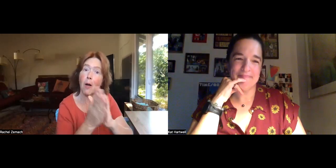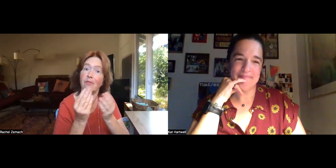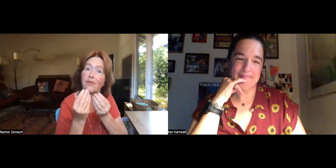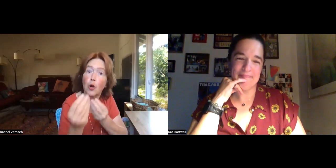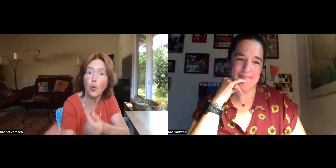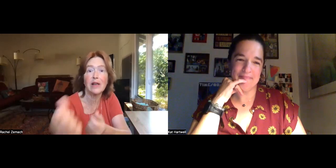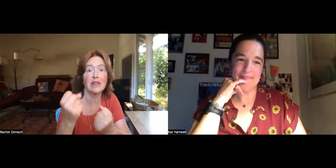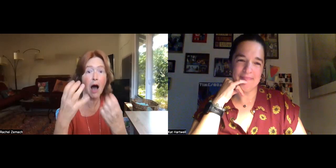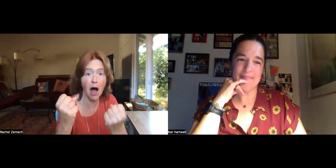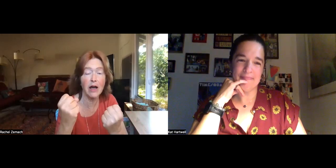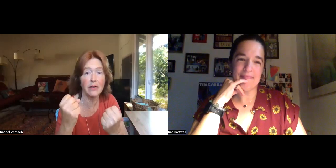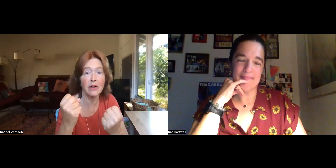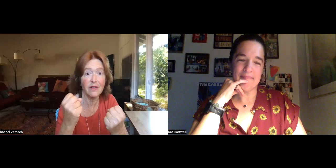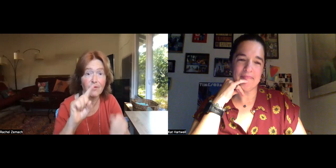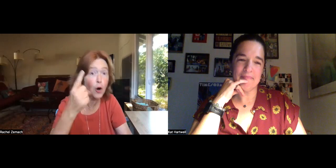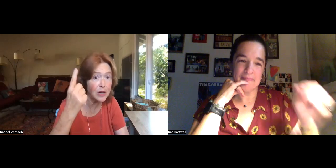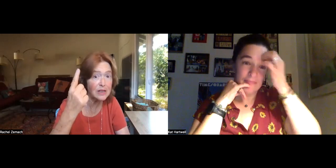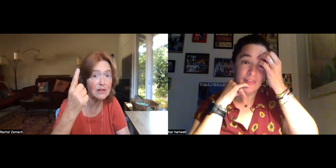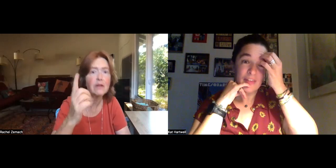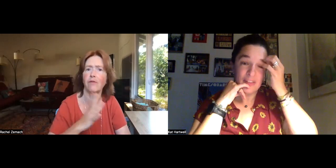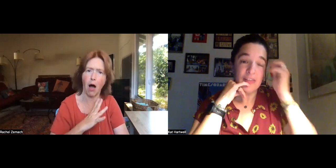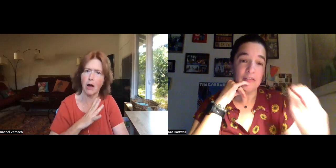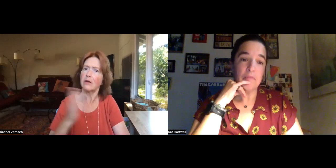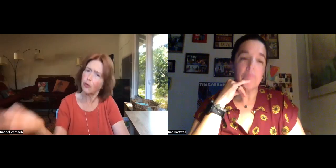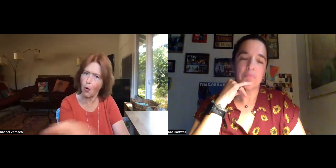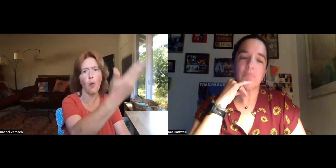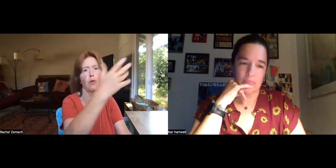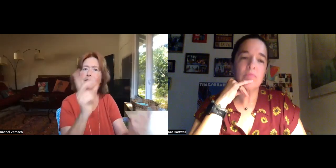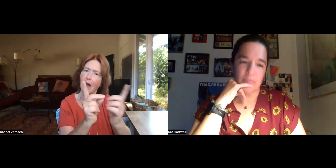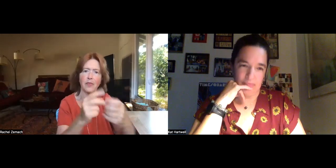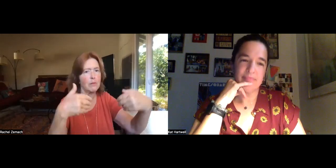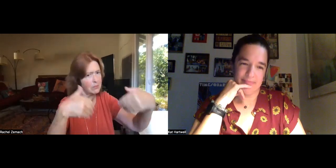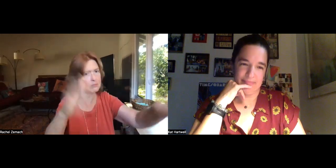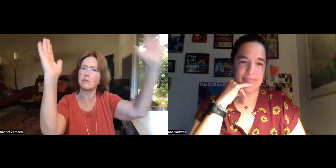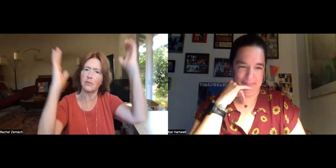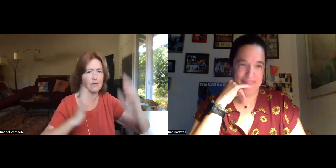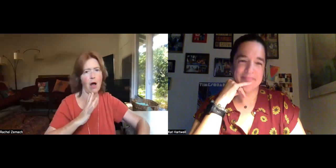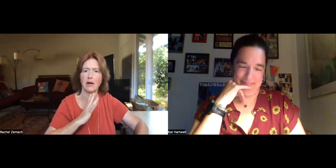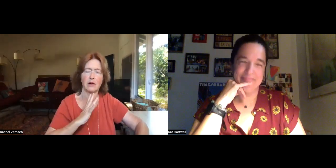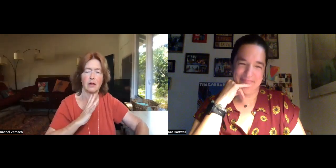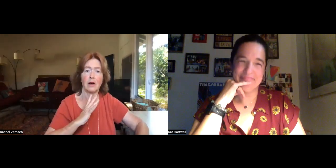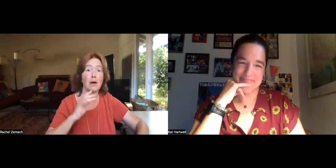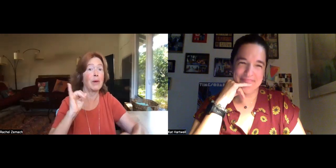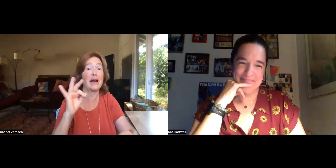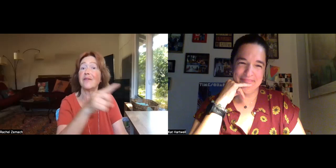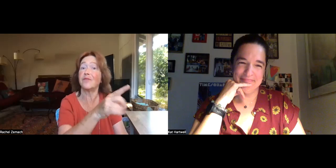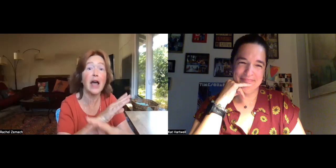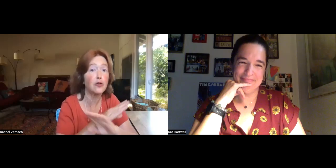they become fluent, sign first, fine, go. date them, fine. But if they